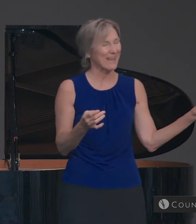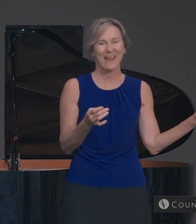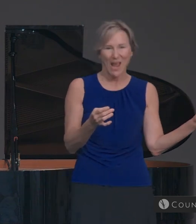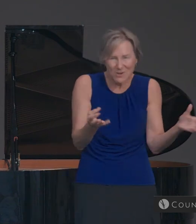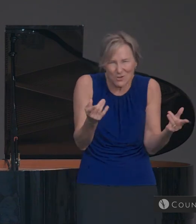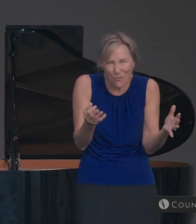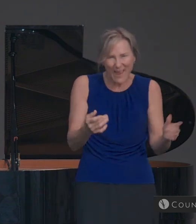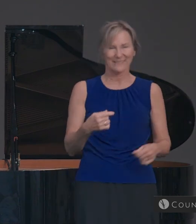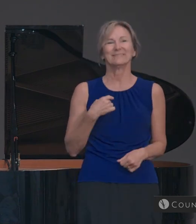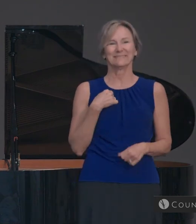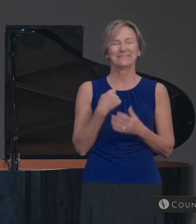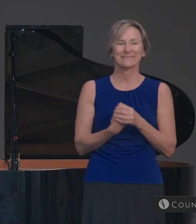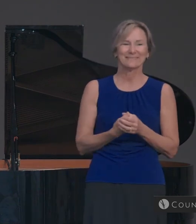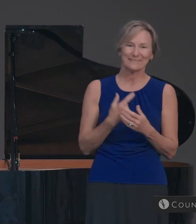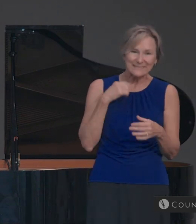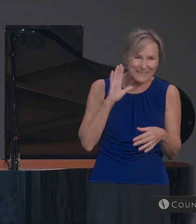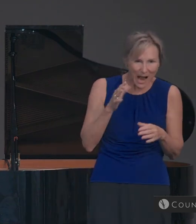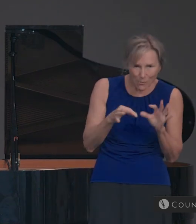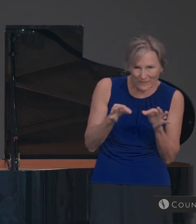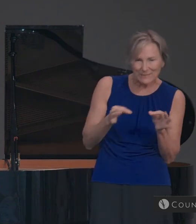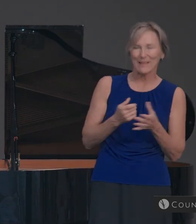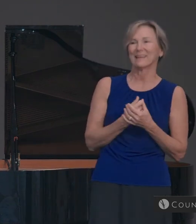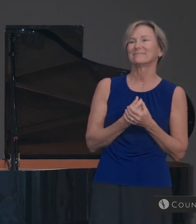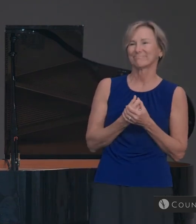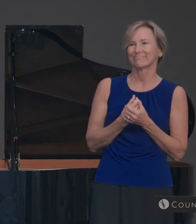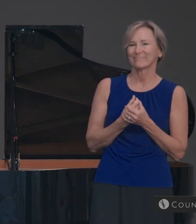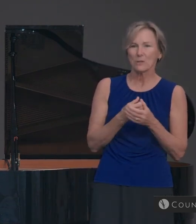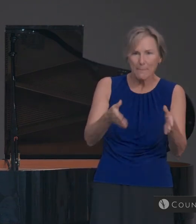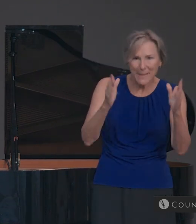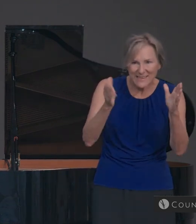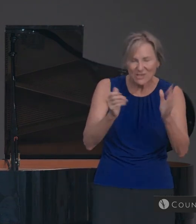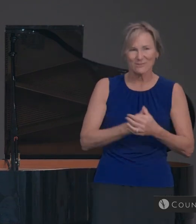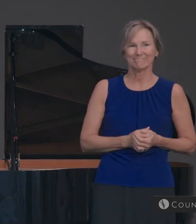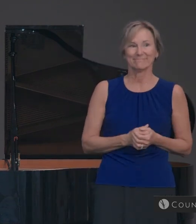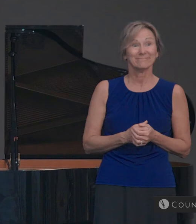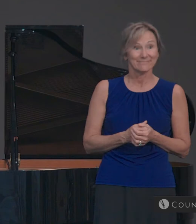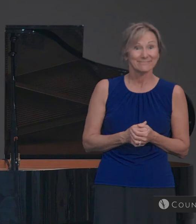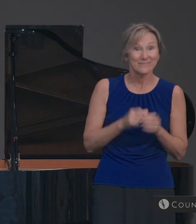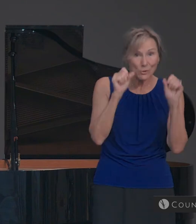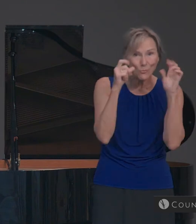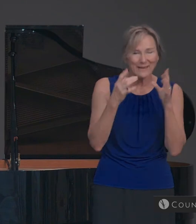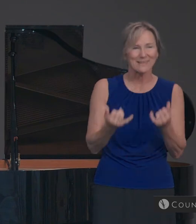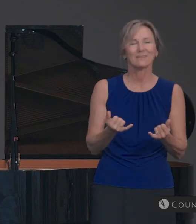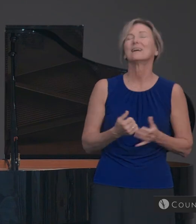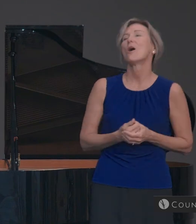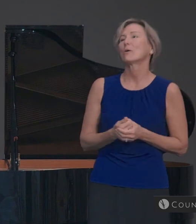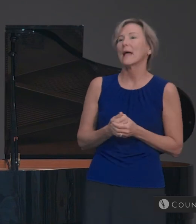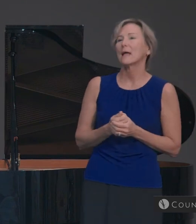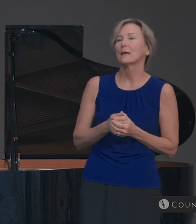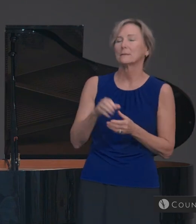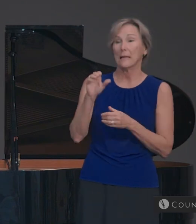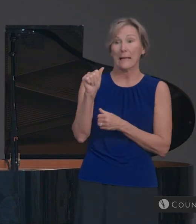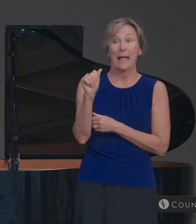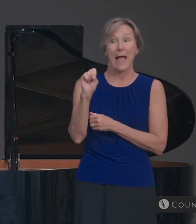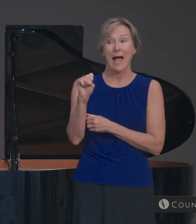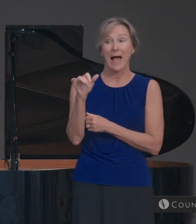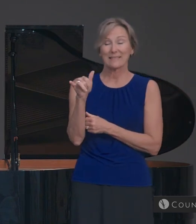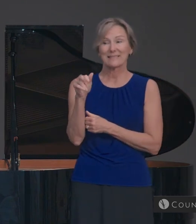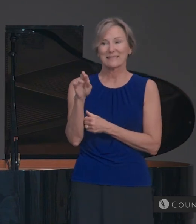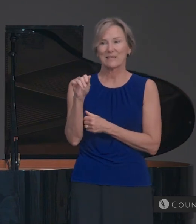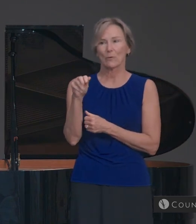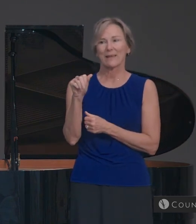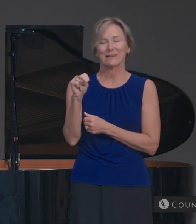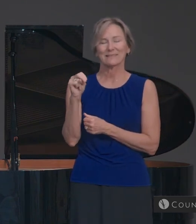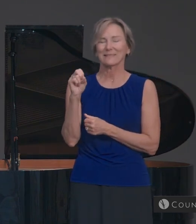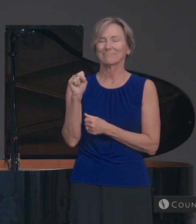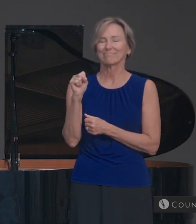You'd be right there listening. You got to get to the end of this one. So you'd be paying attention. So now you're paying attention. It is the Assyrians. I'm not making a mistake. It's the Assyrians that